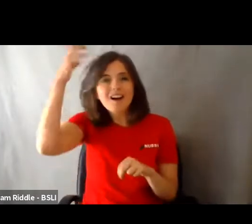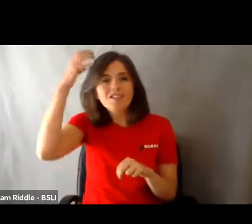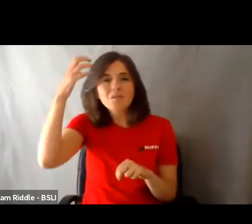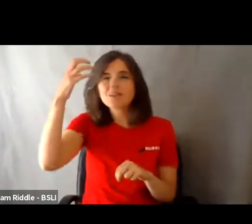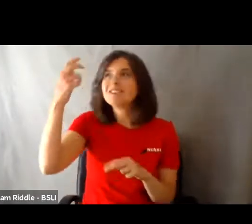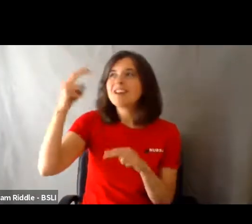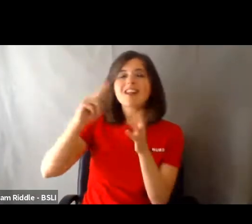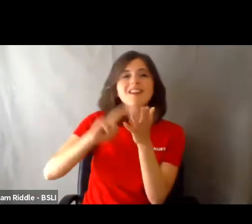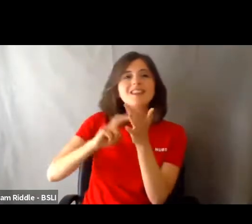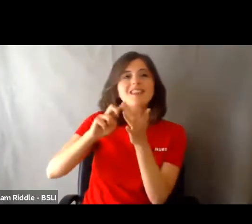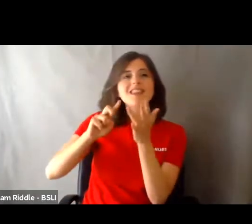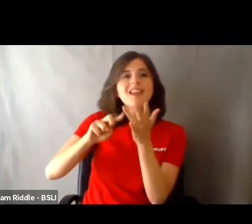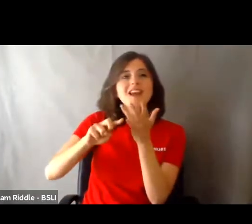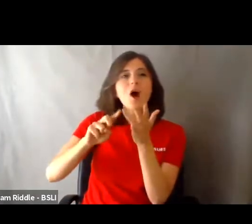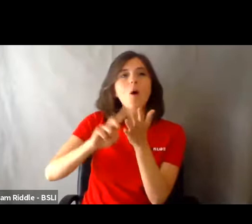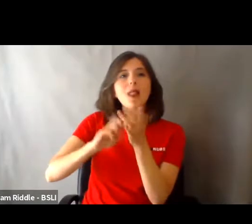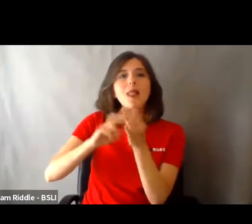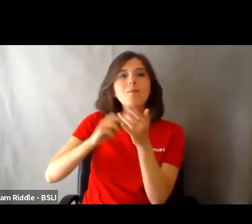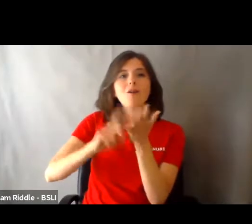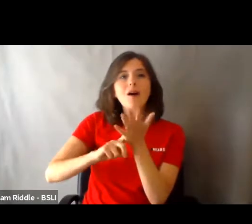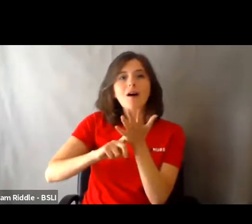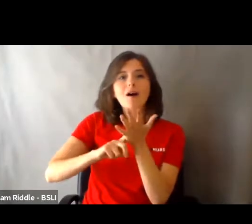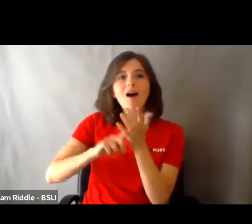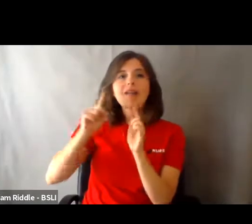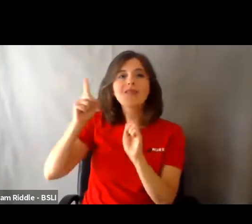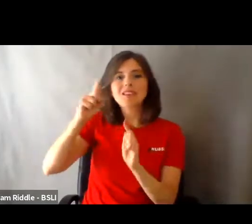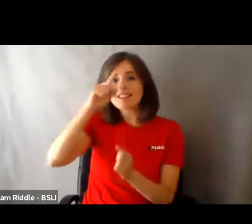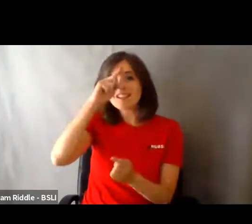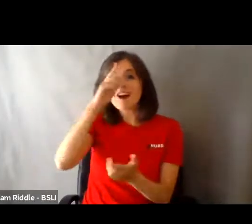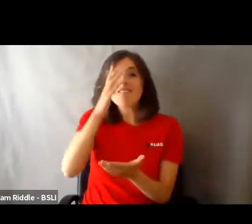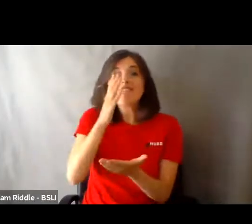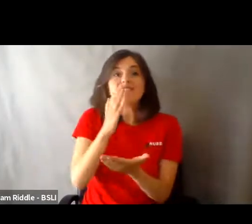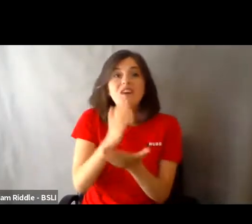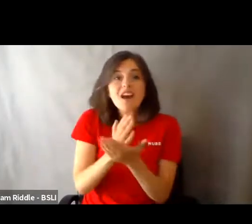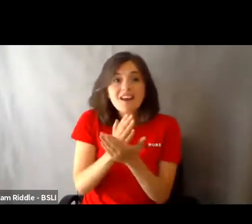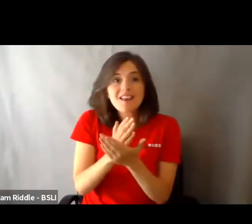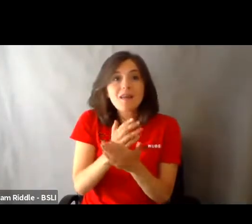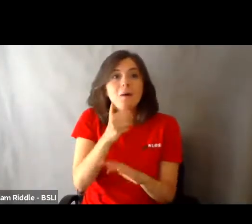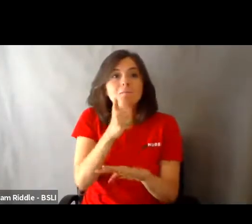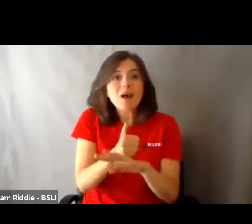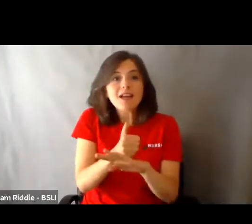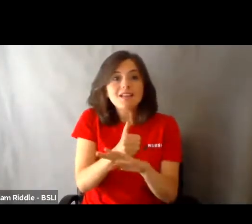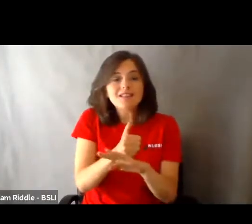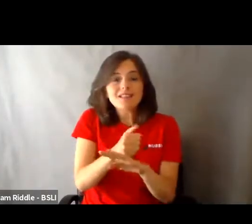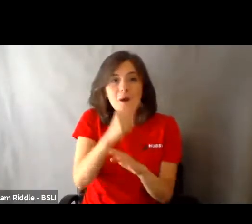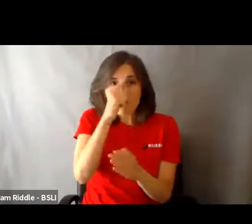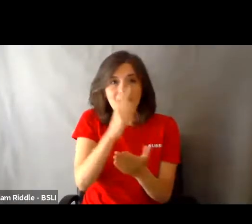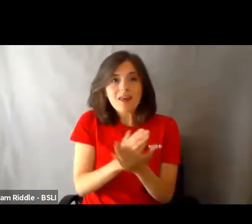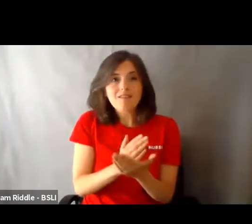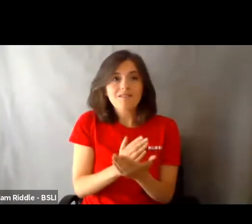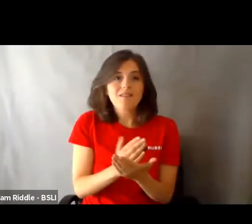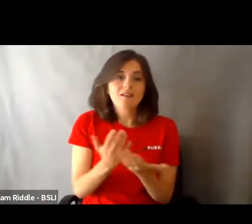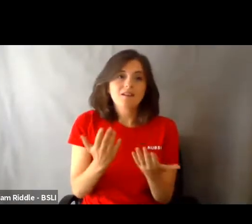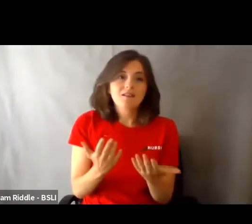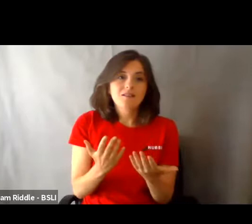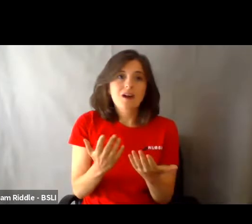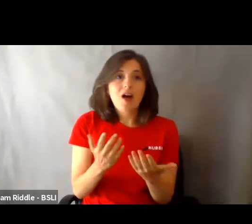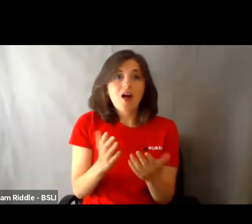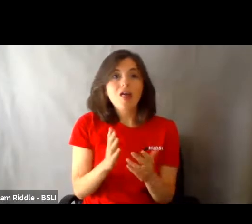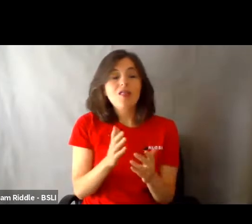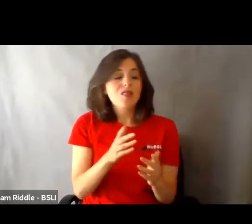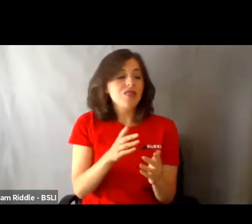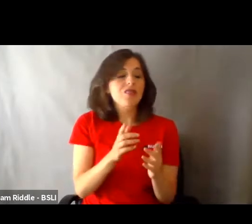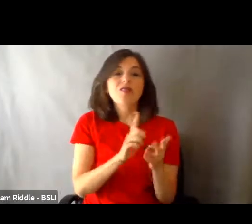is a faith-based belief. The left need to wake up. I don't want universal basic income. I will